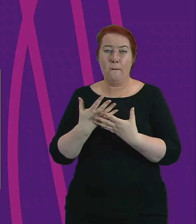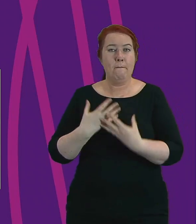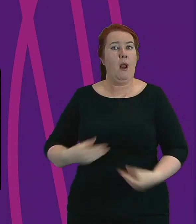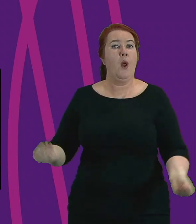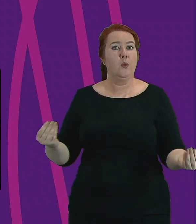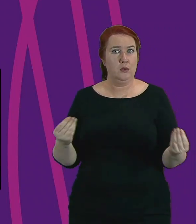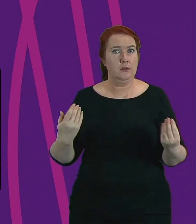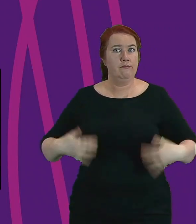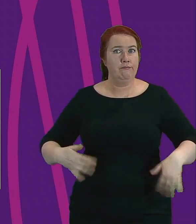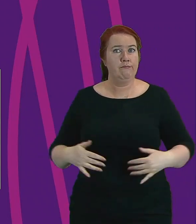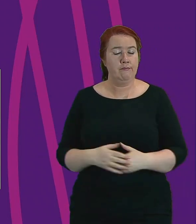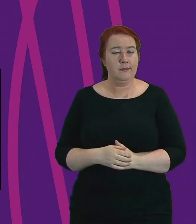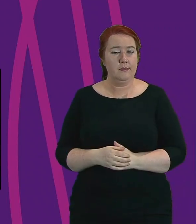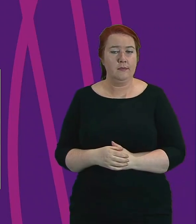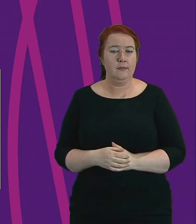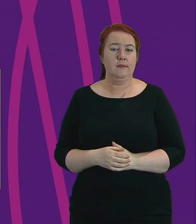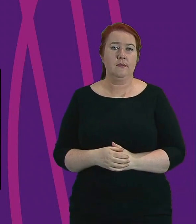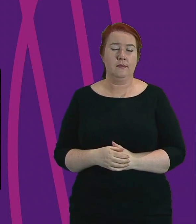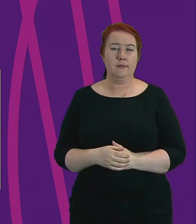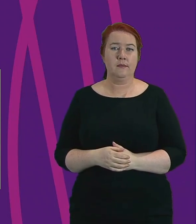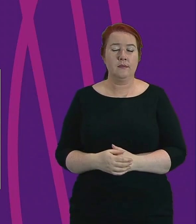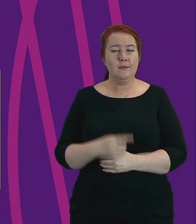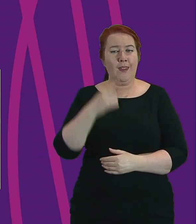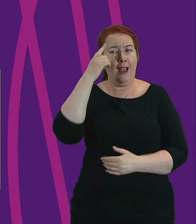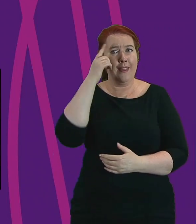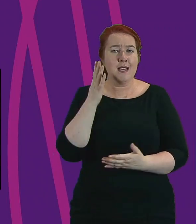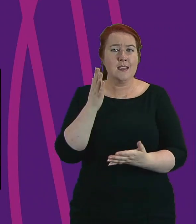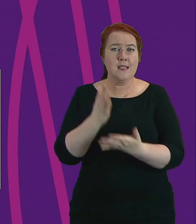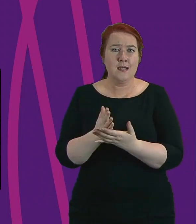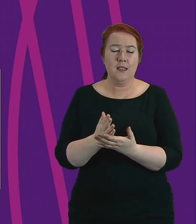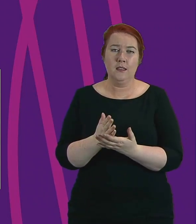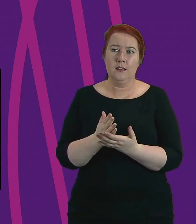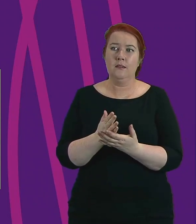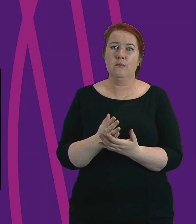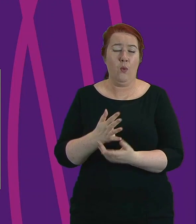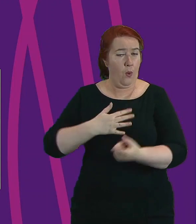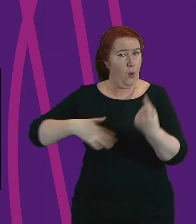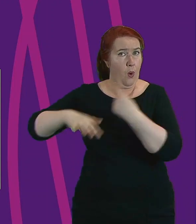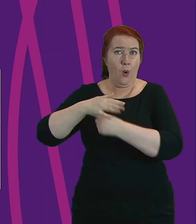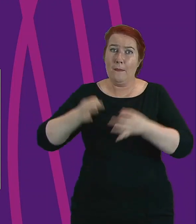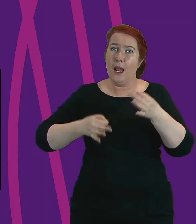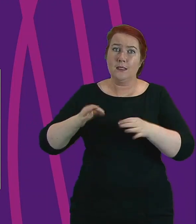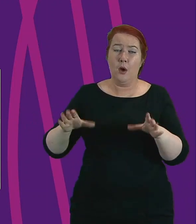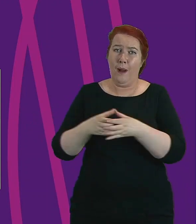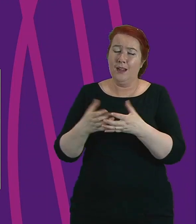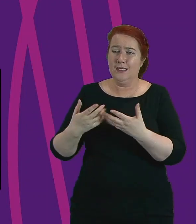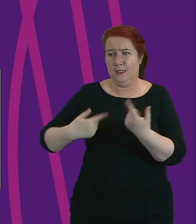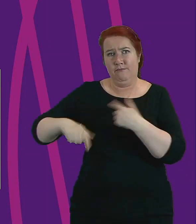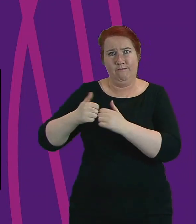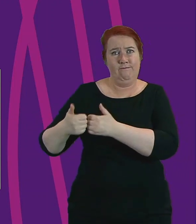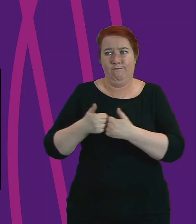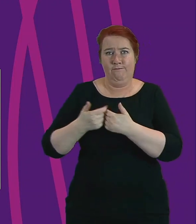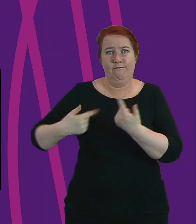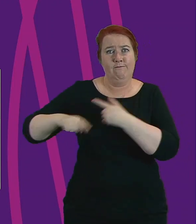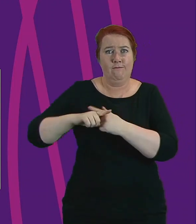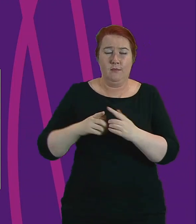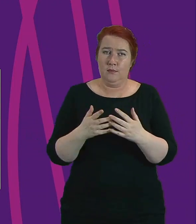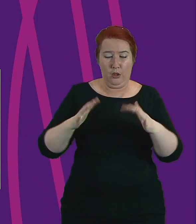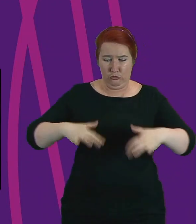And I think there is a real cross-party consensus building. I think members across the chamber, we see